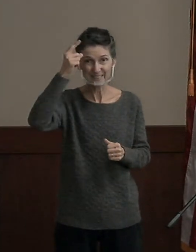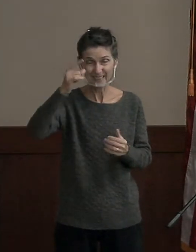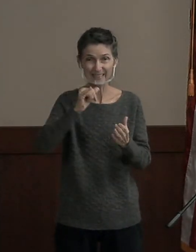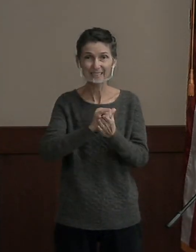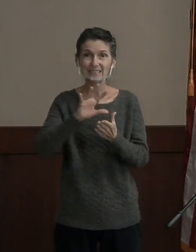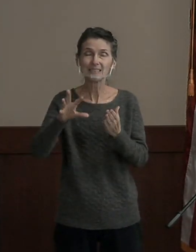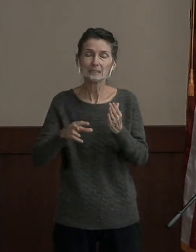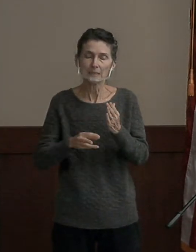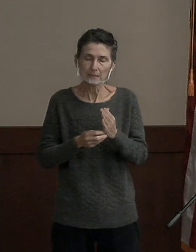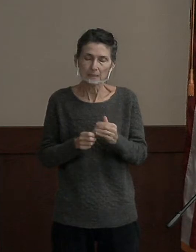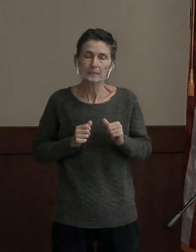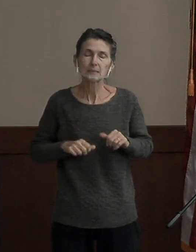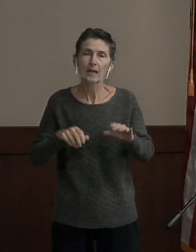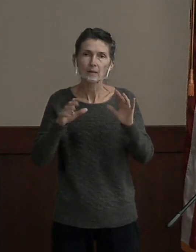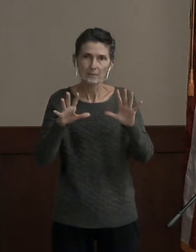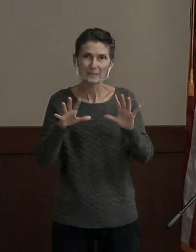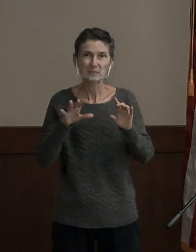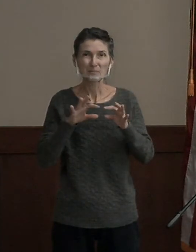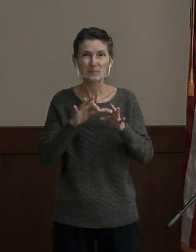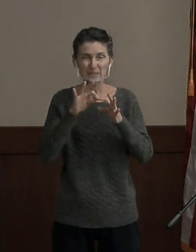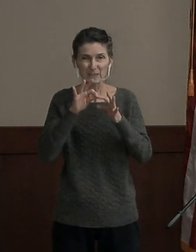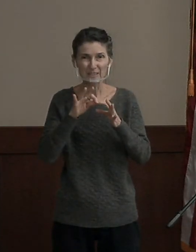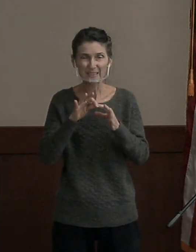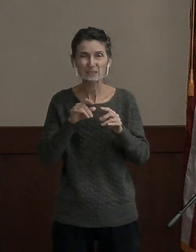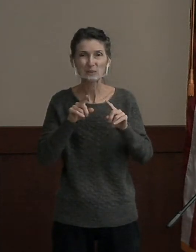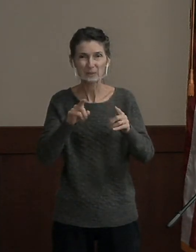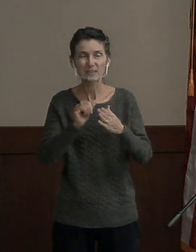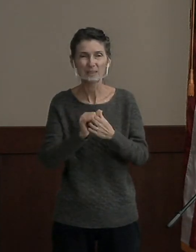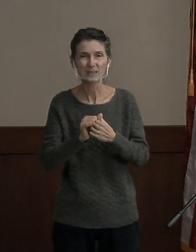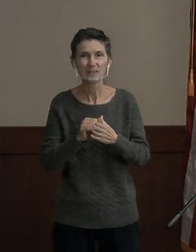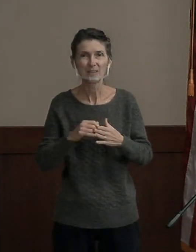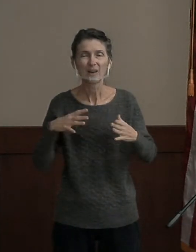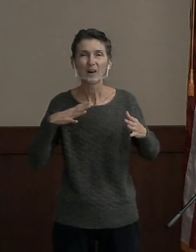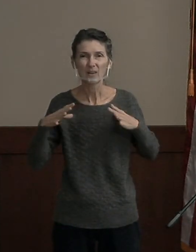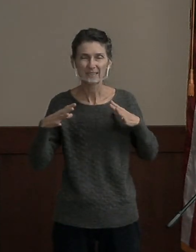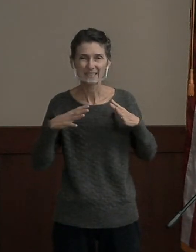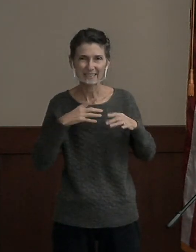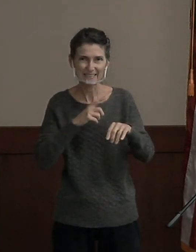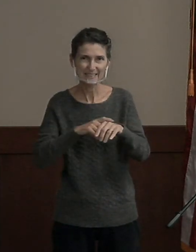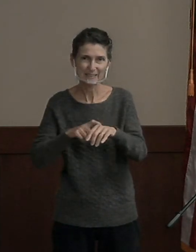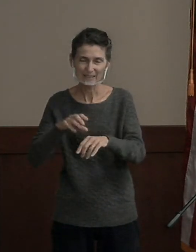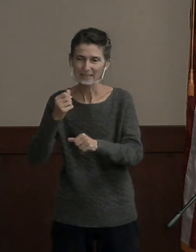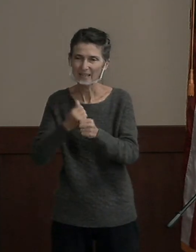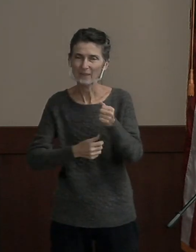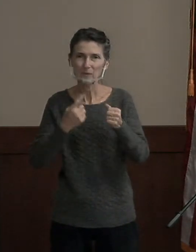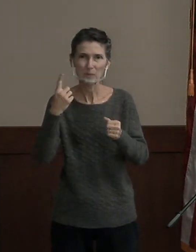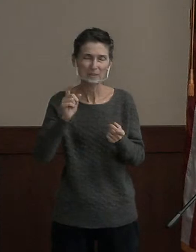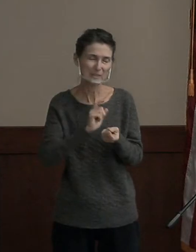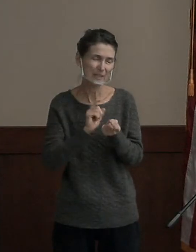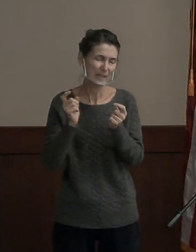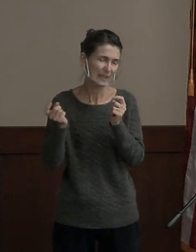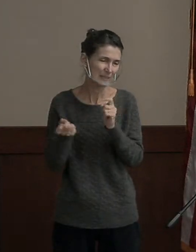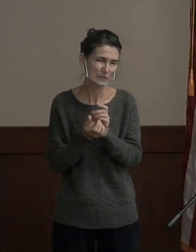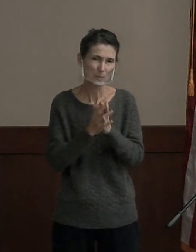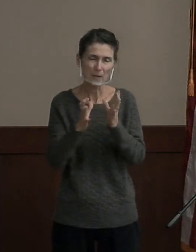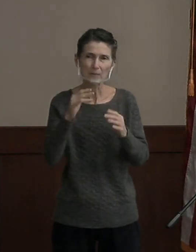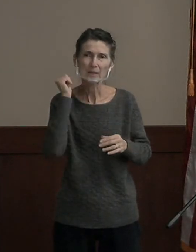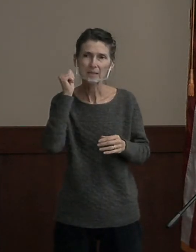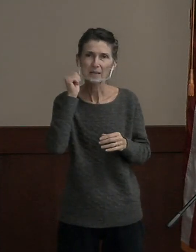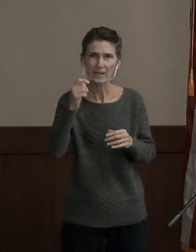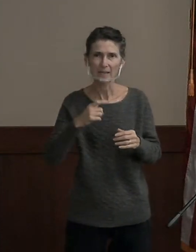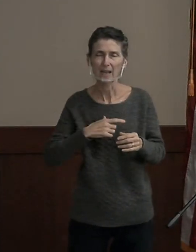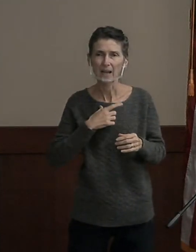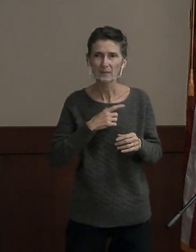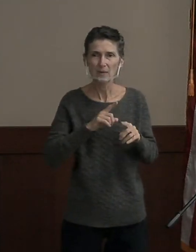additional sacrifice, especially around the holiday season, and everyone has already changed so much of their daily lives, but